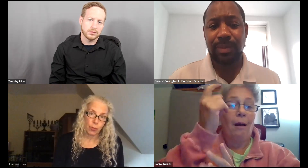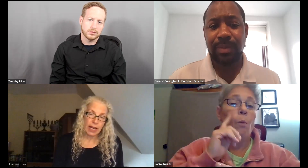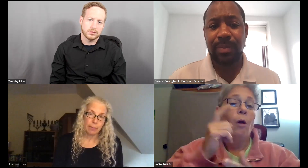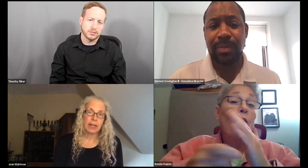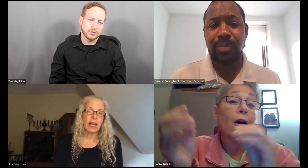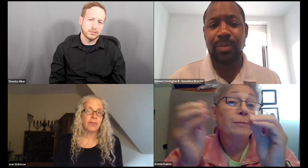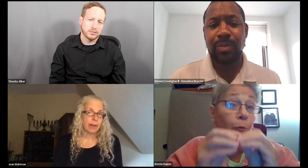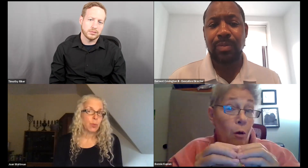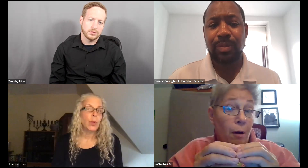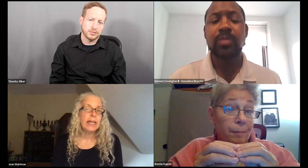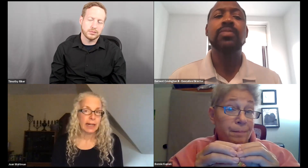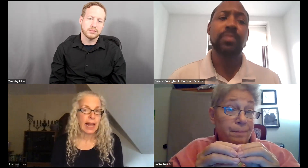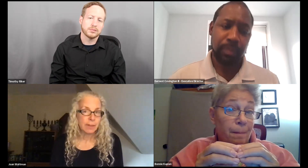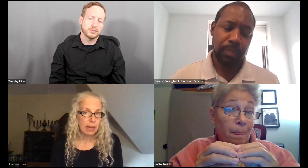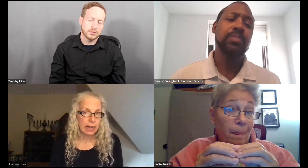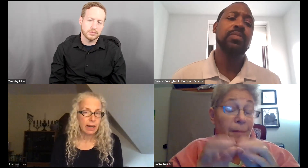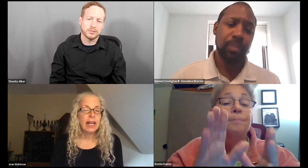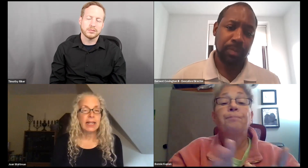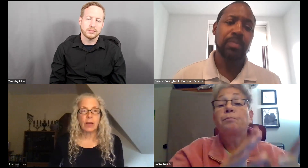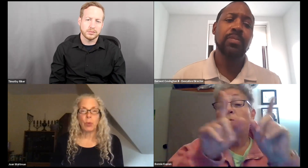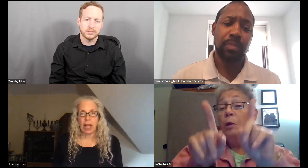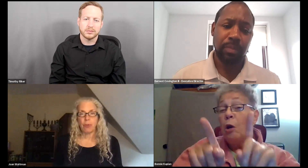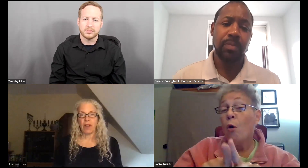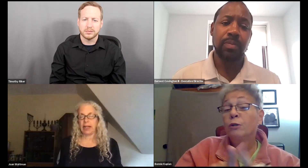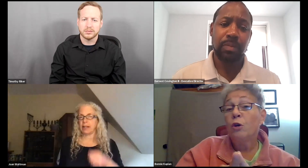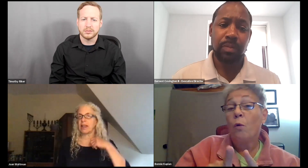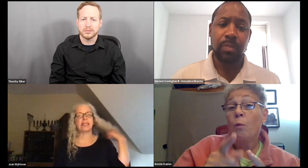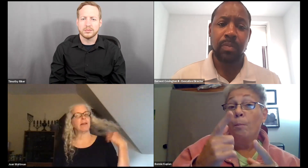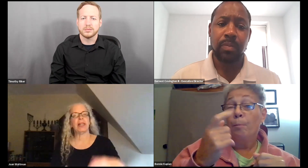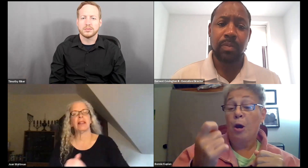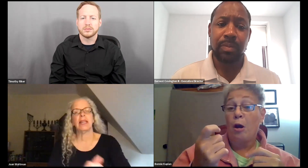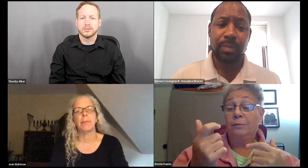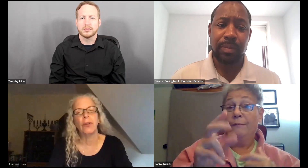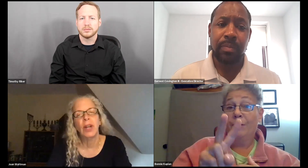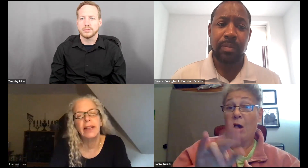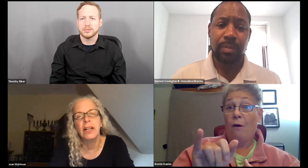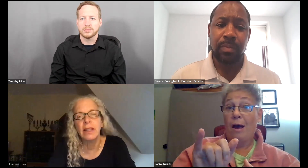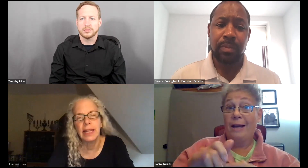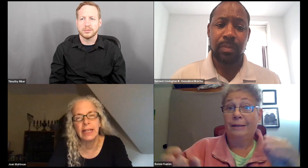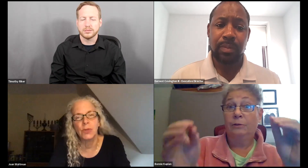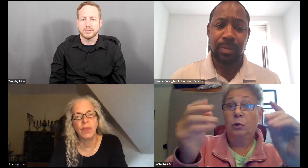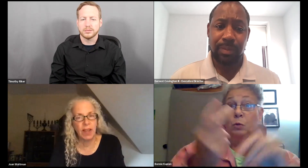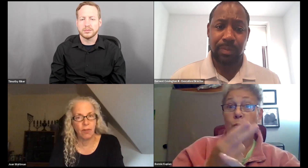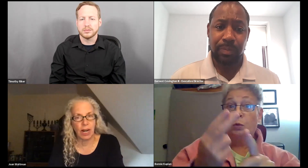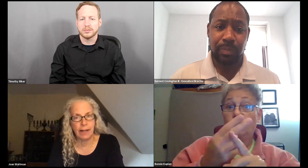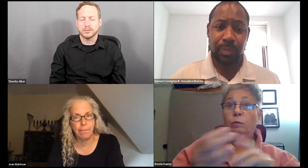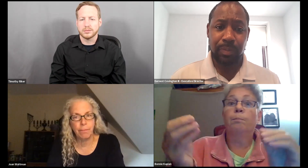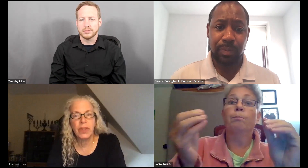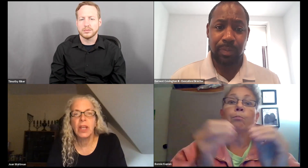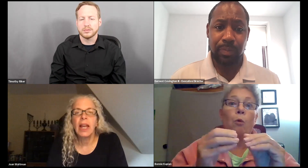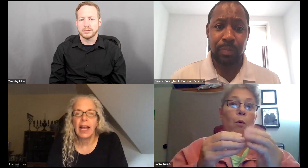luxury, great. But a lot of times we need it last minute and some will not provide it. That's something to think about. And the other thing is with